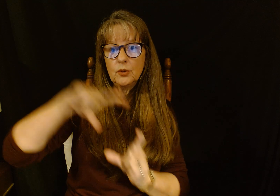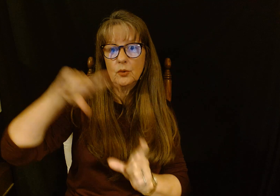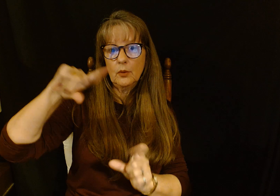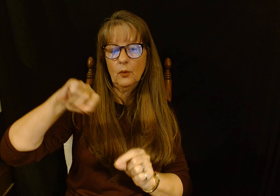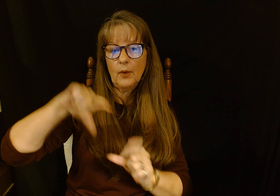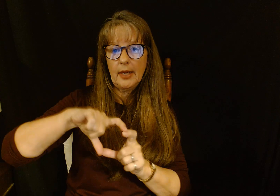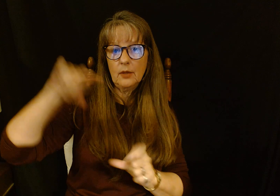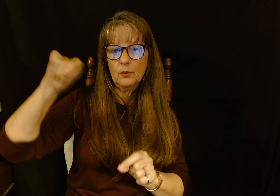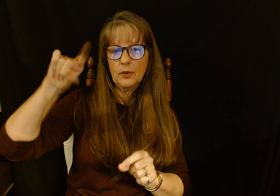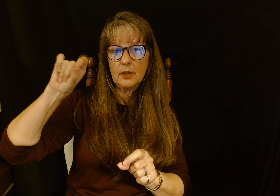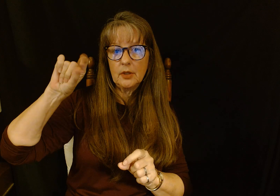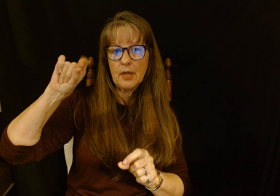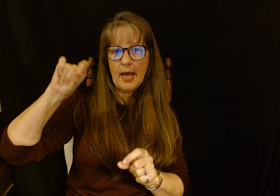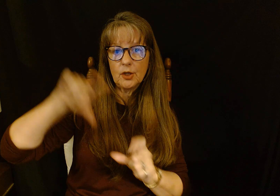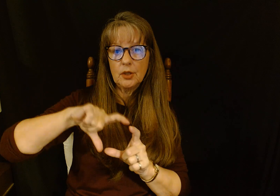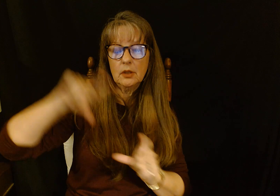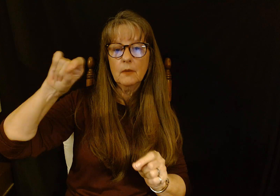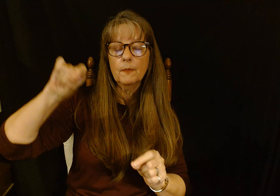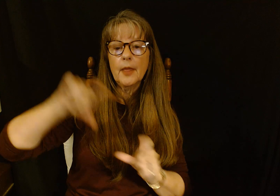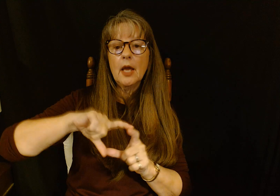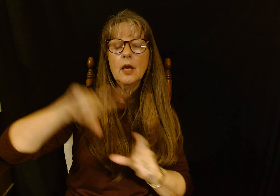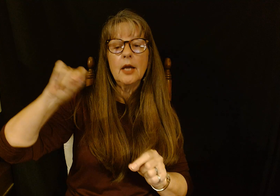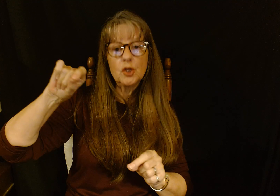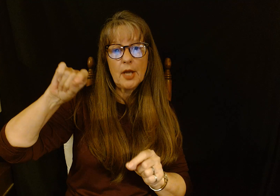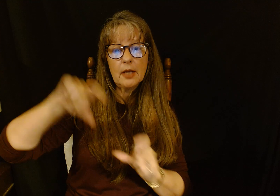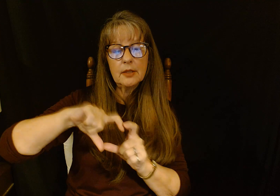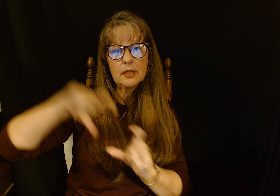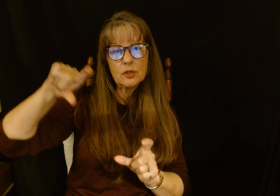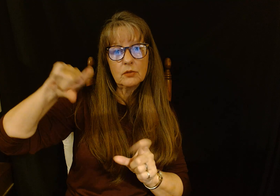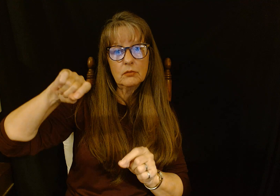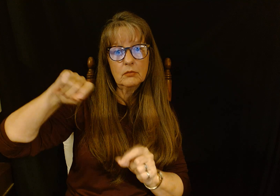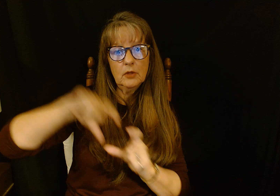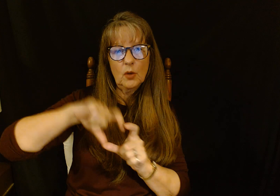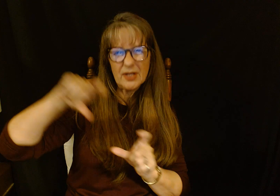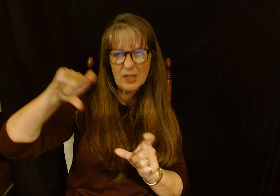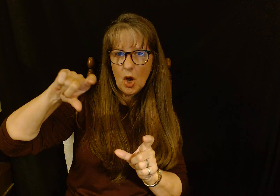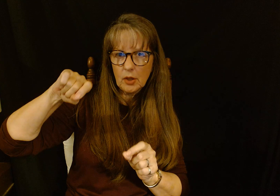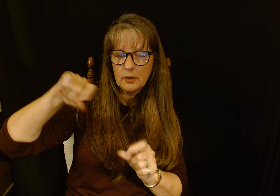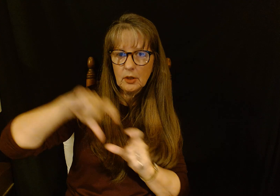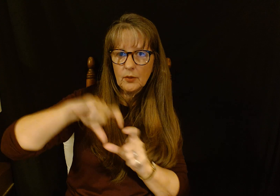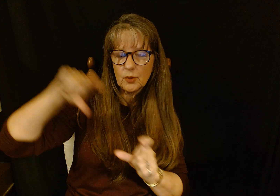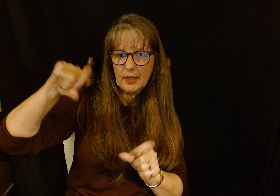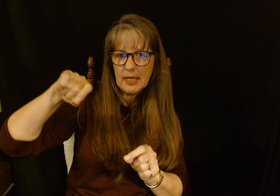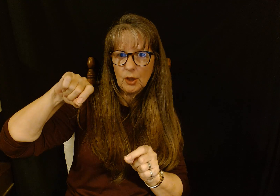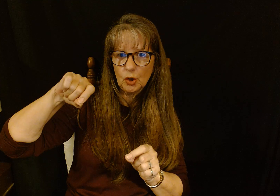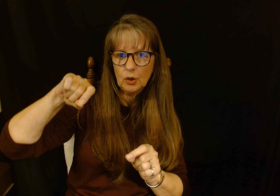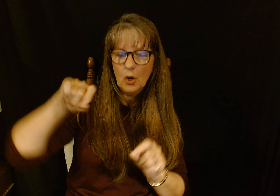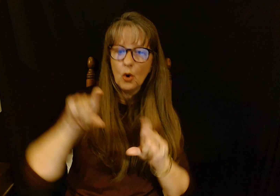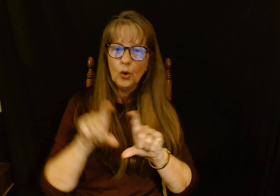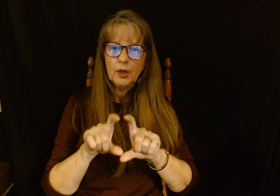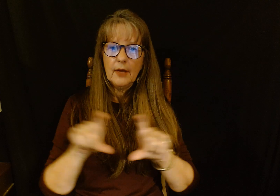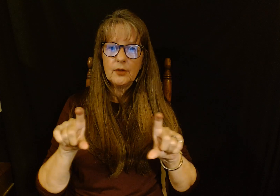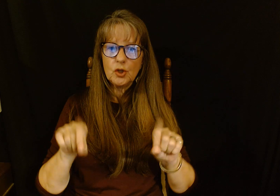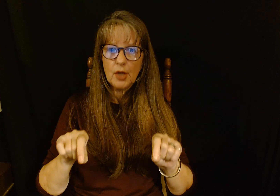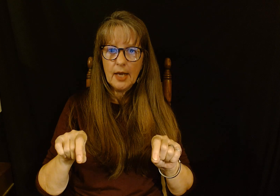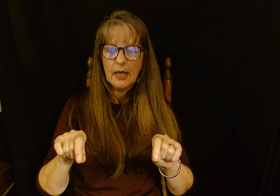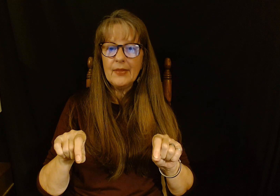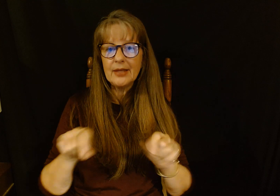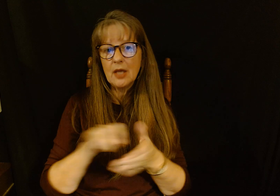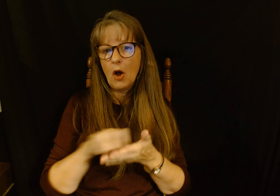your right hand where it does the action. A check is it's long, it's rectangular, or you can have the check, and that's also a